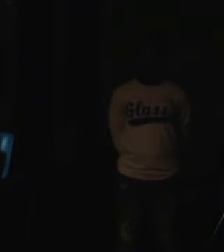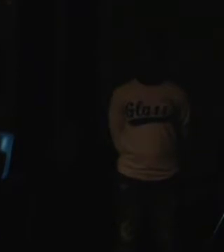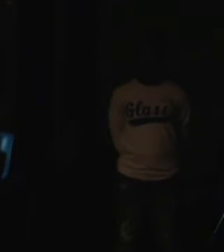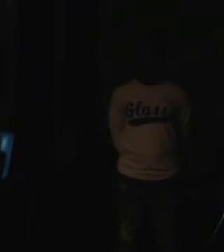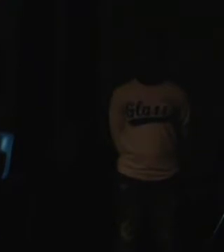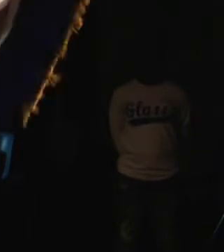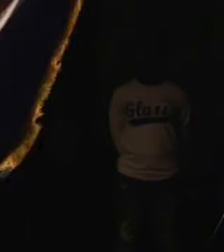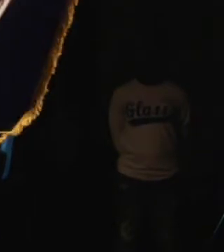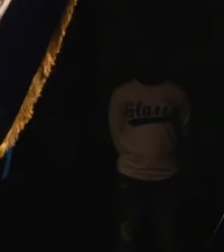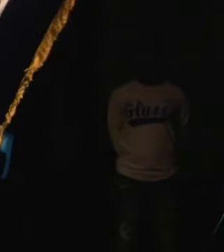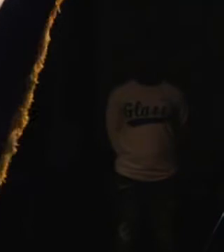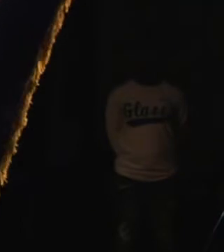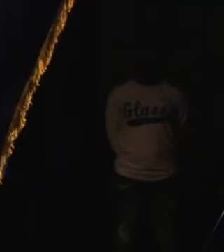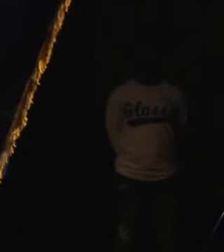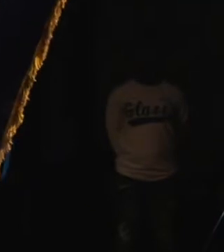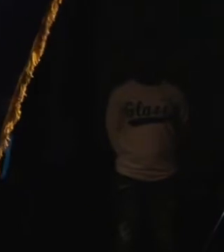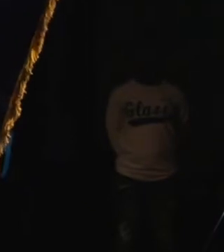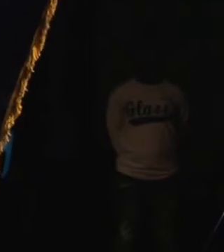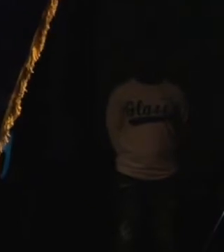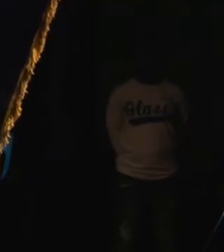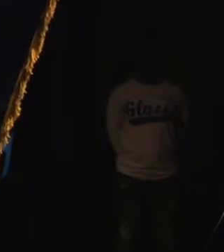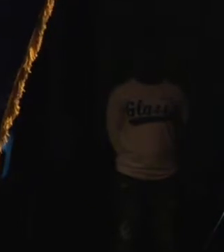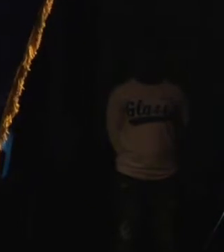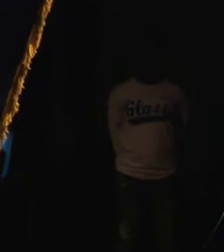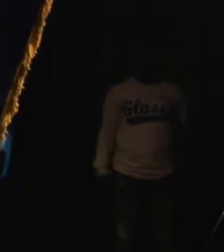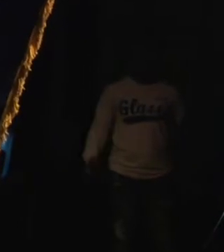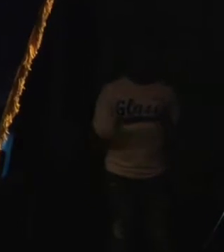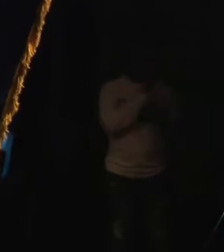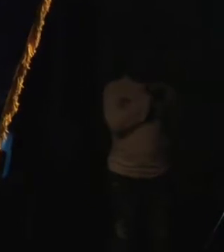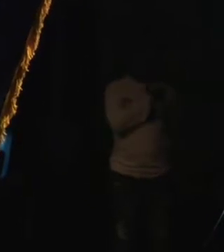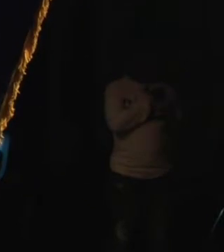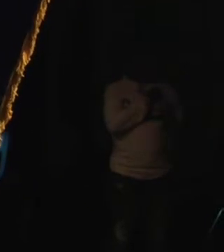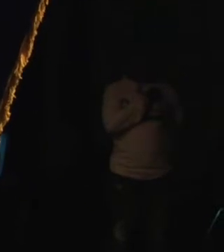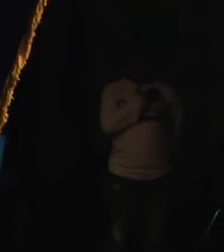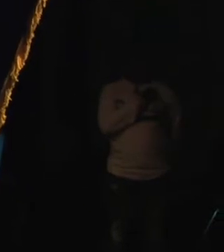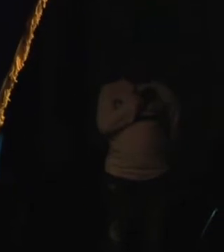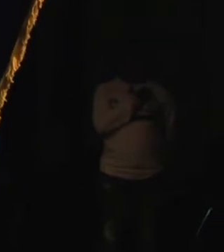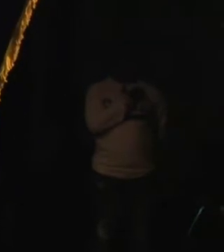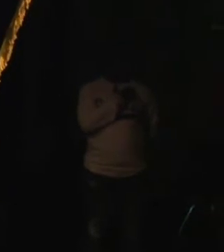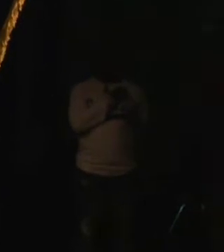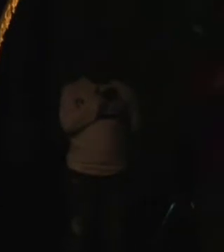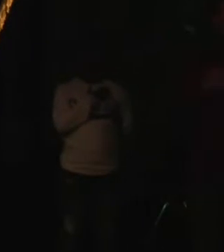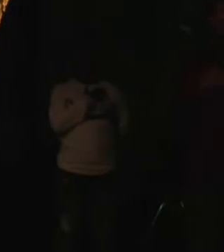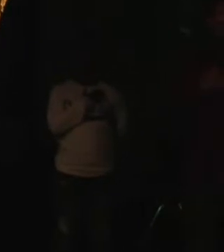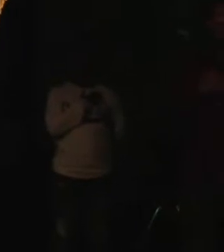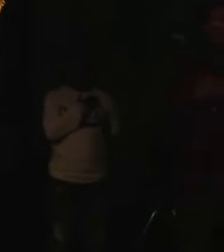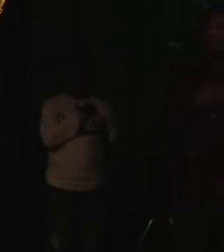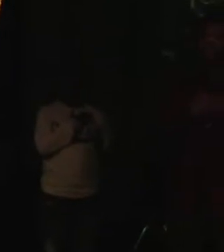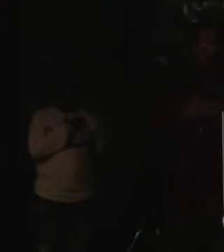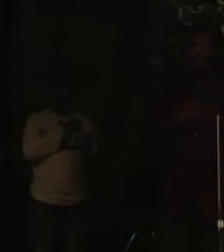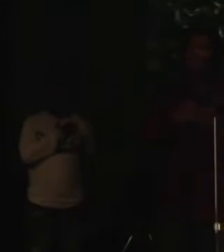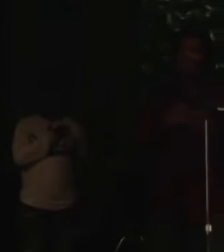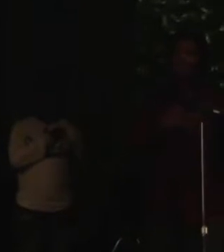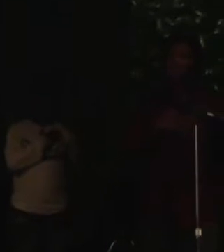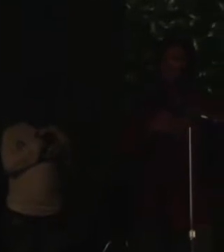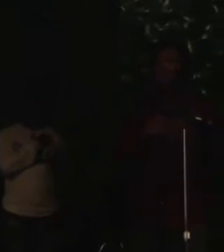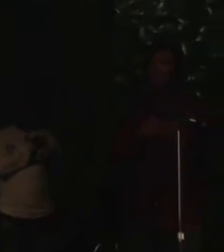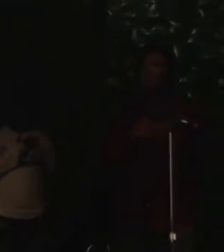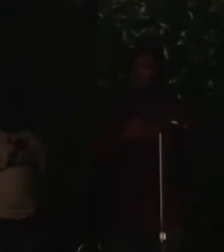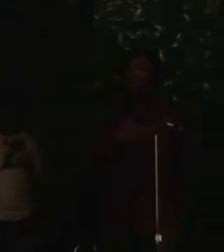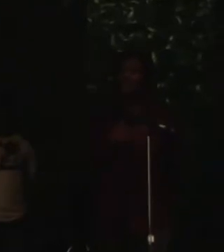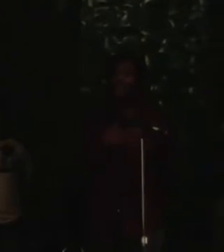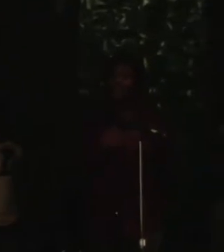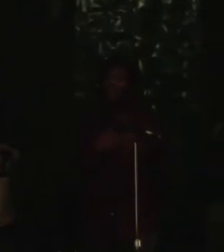Please join me in the Pledge of Allegiance. I pledge allegiance to the flag of the United States of America and to